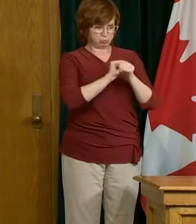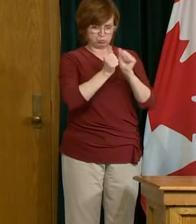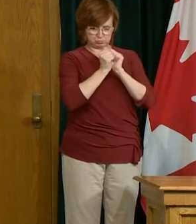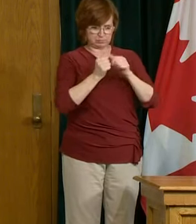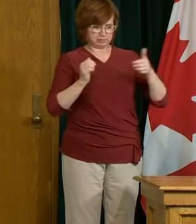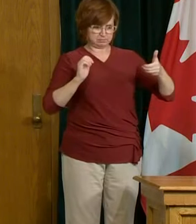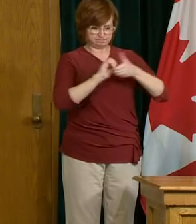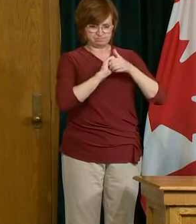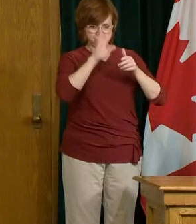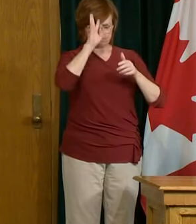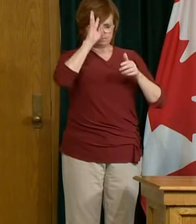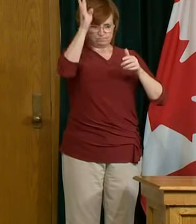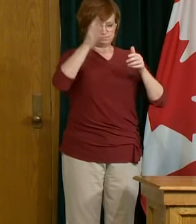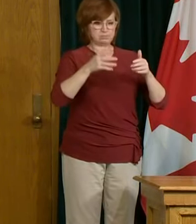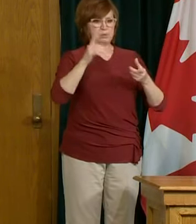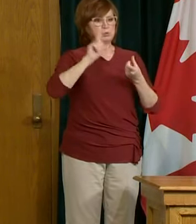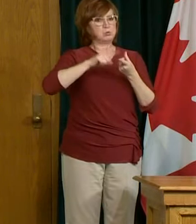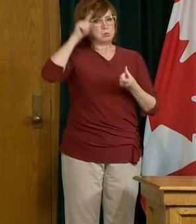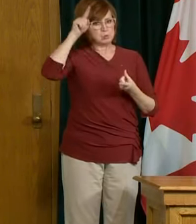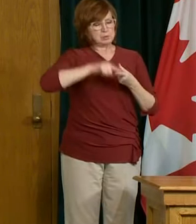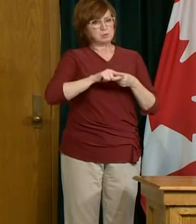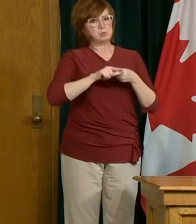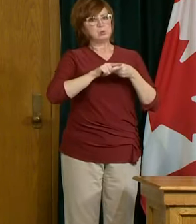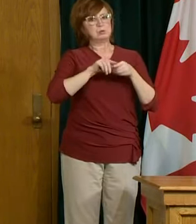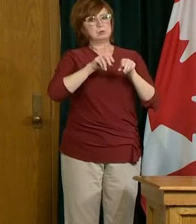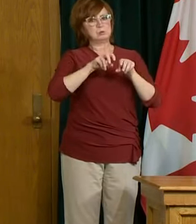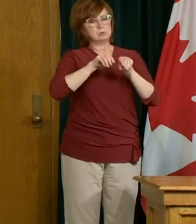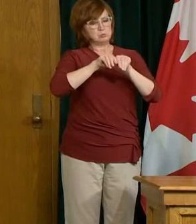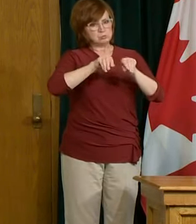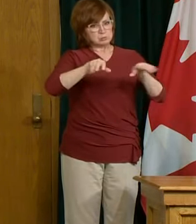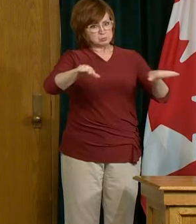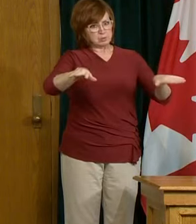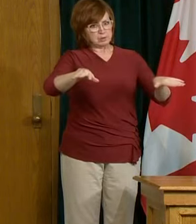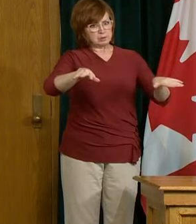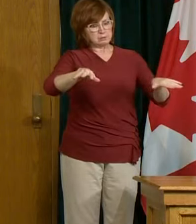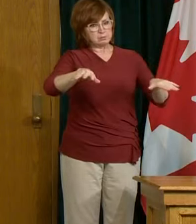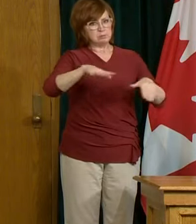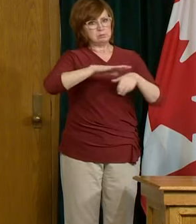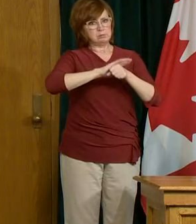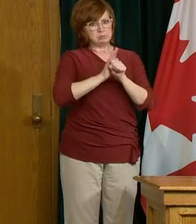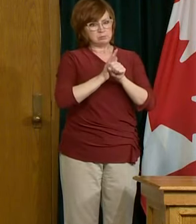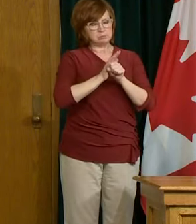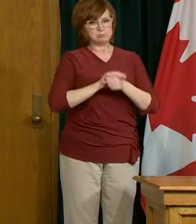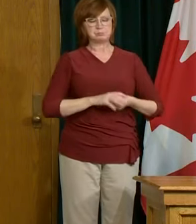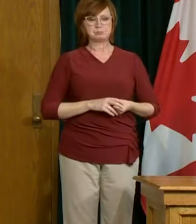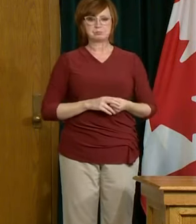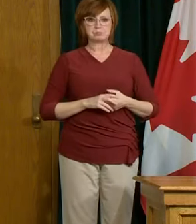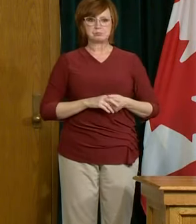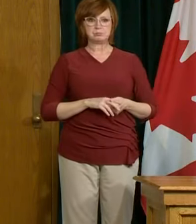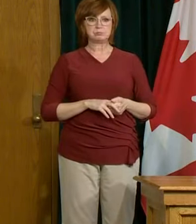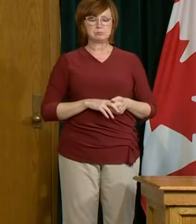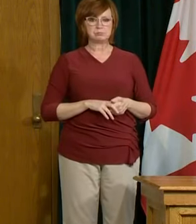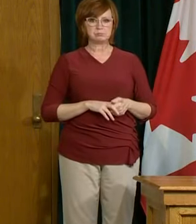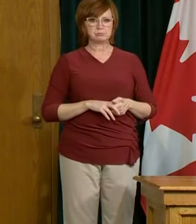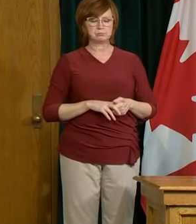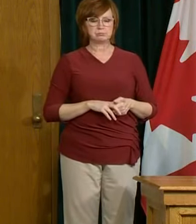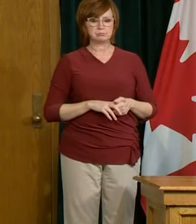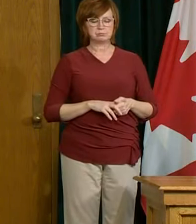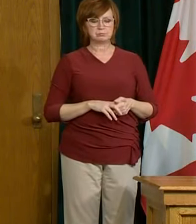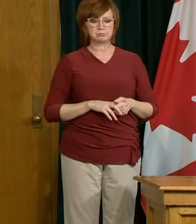will minimize any risk of transmission among workers. Many processing plants are already well aware